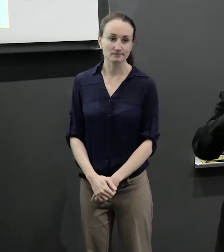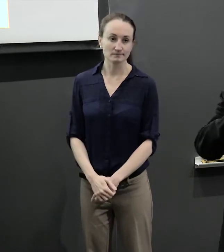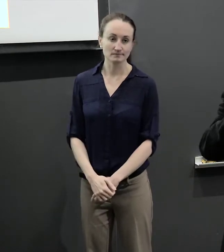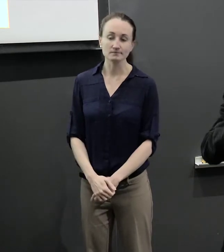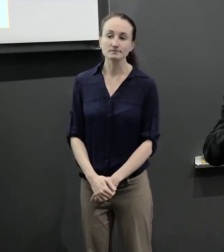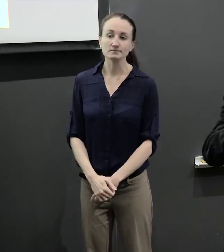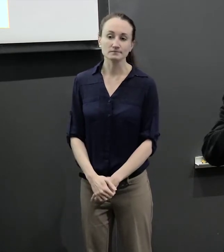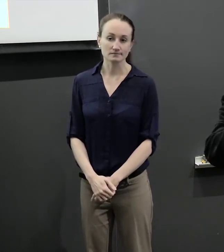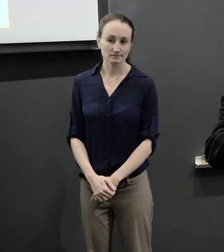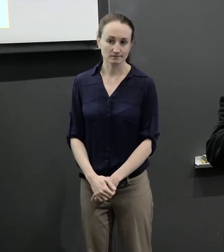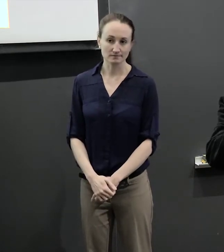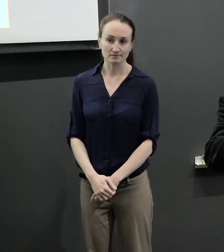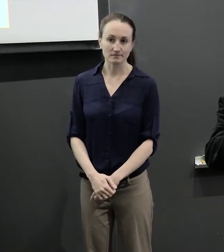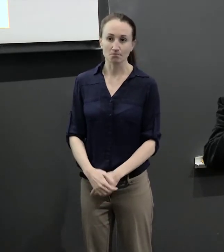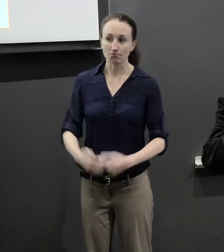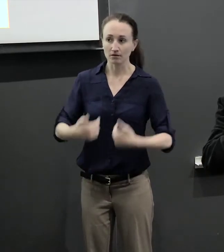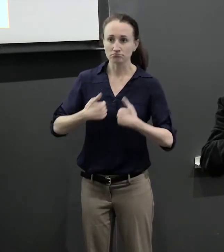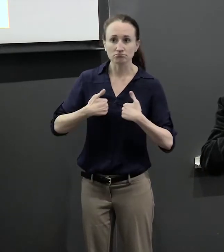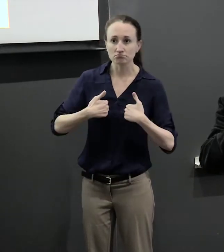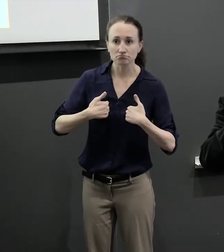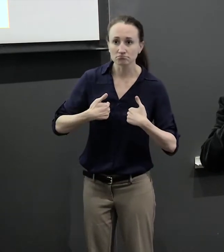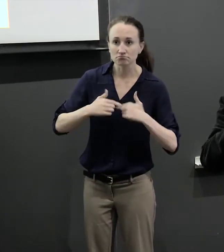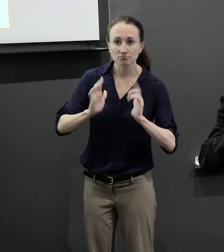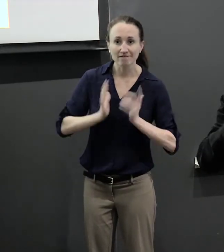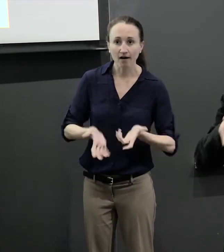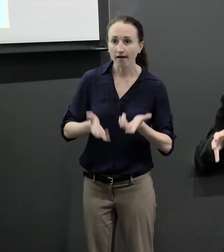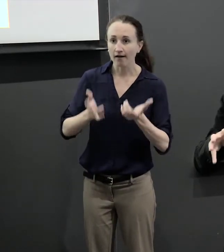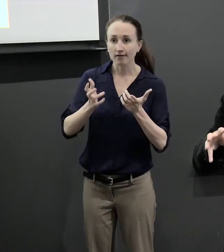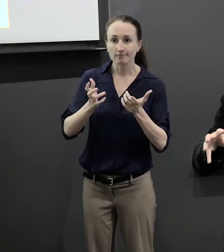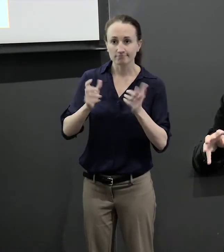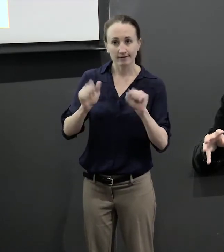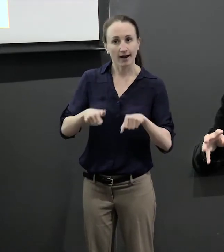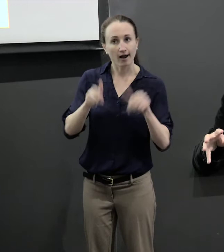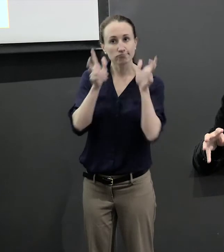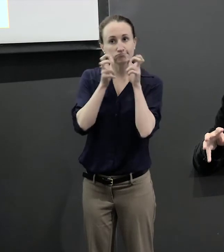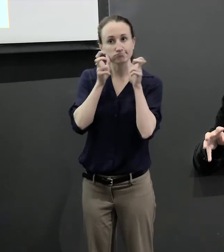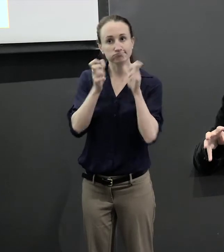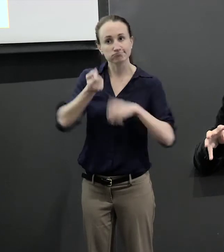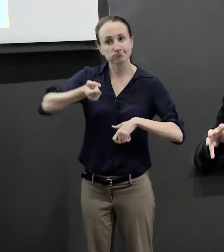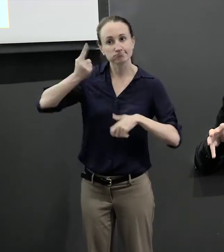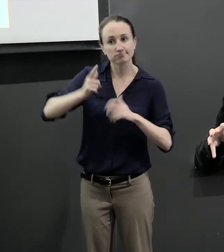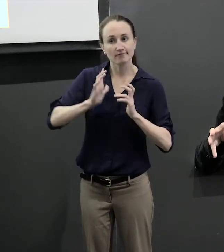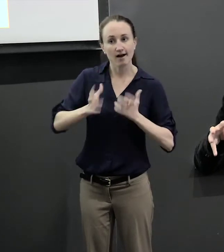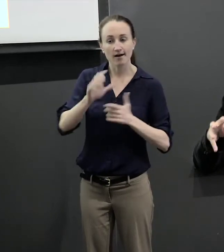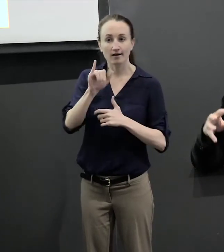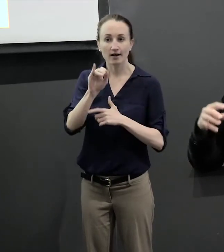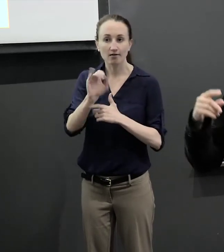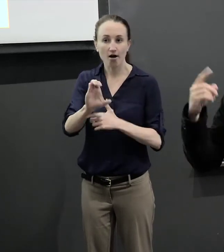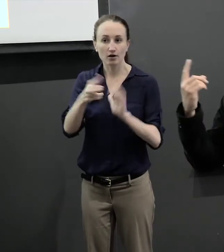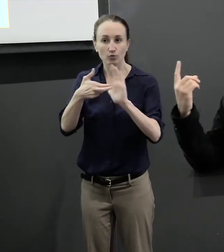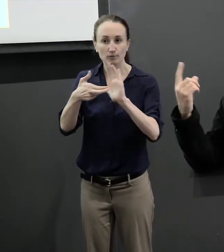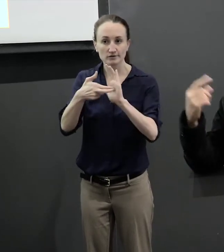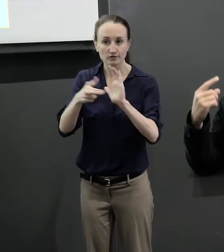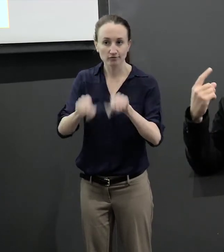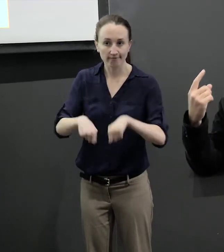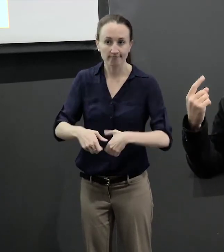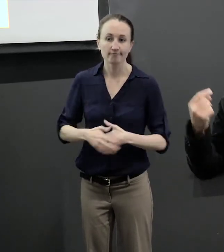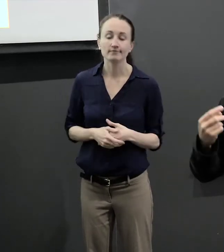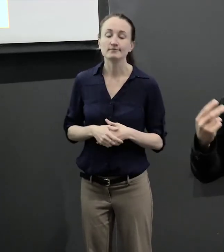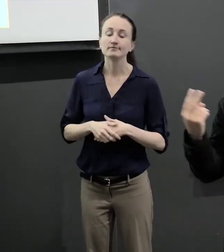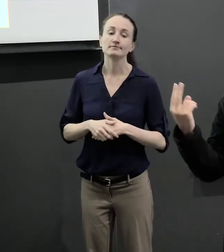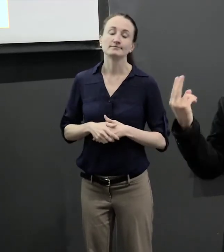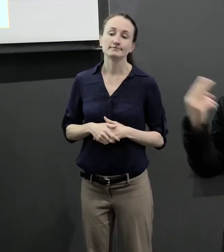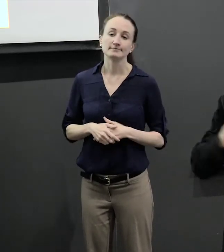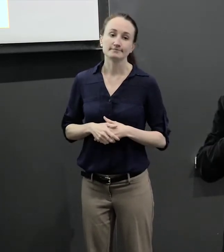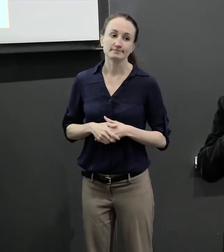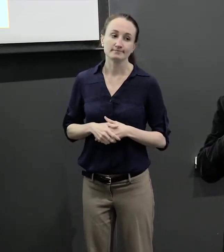But I have no problem understanding lots of iconic representations. So the fact that people are in a